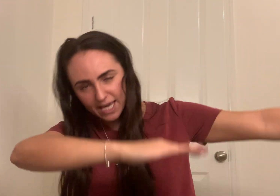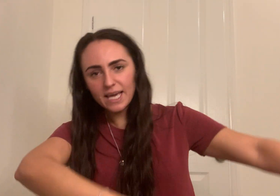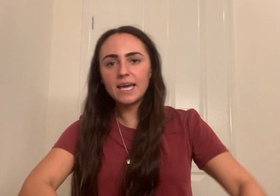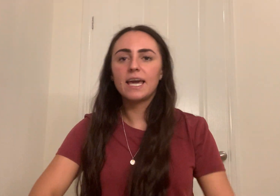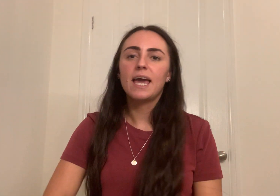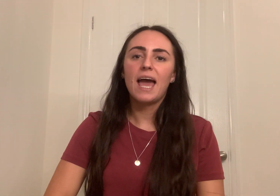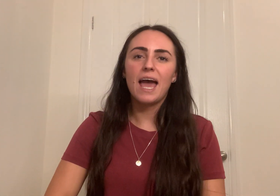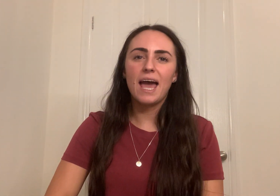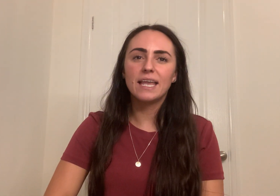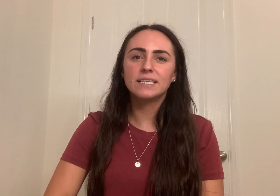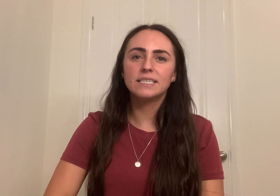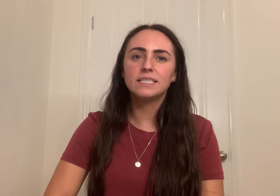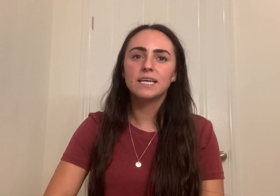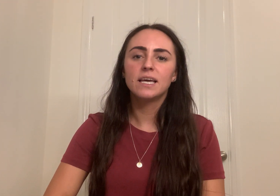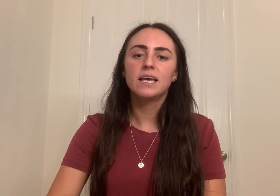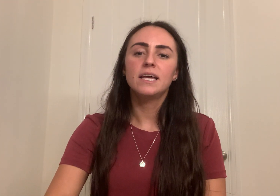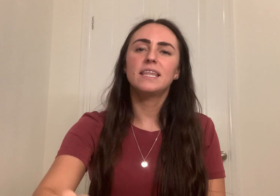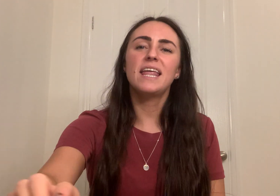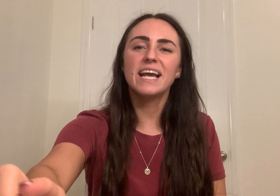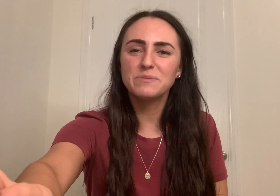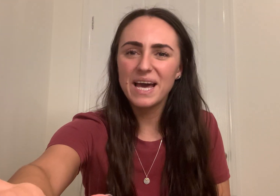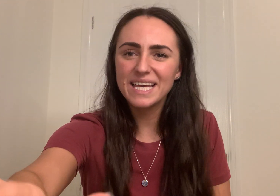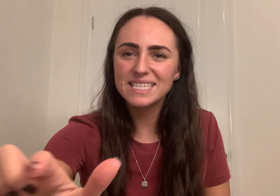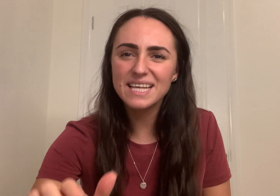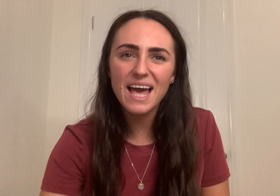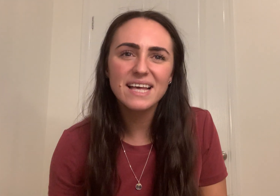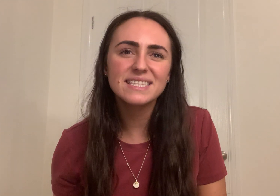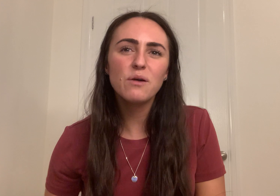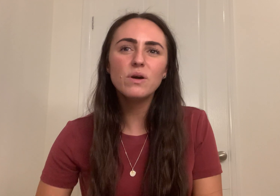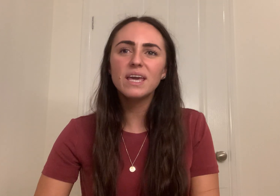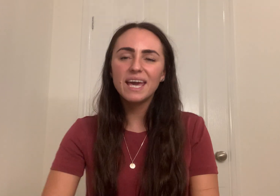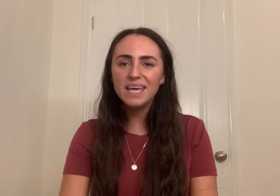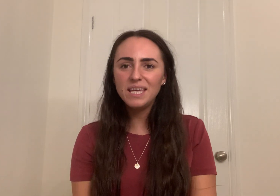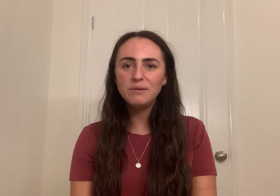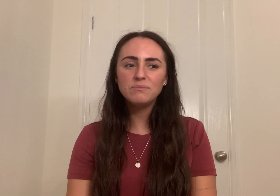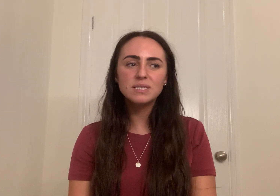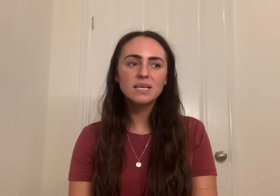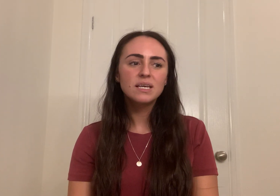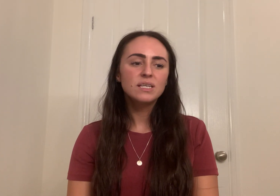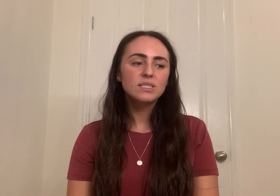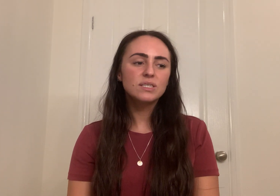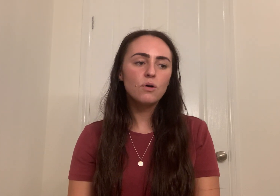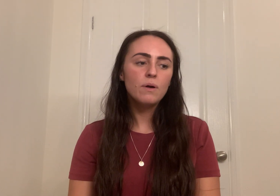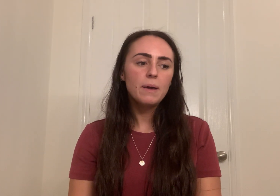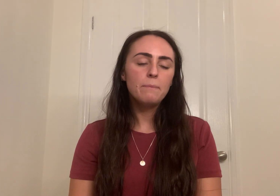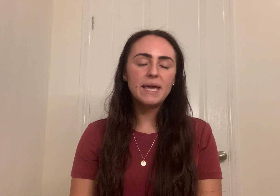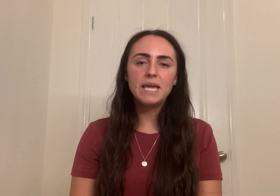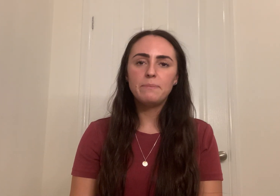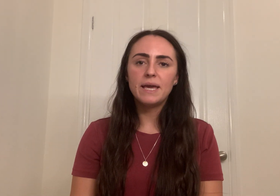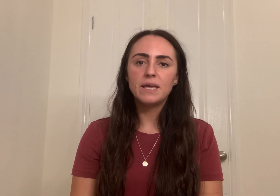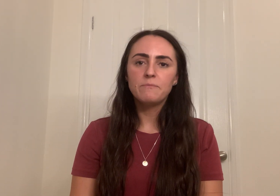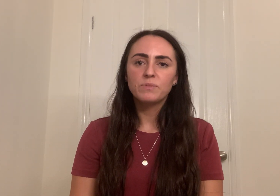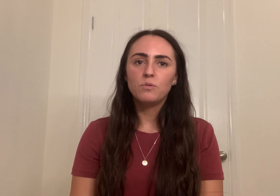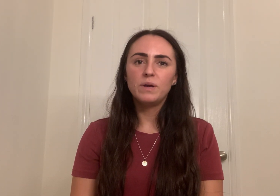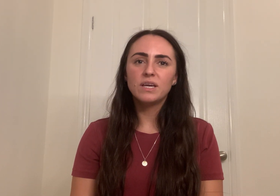dancing, and the next part it says there were games. So maybe we could